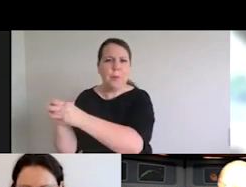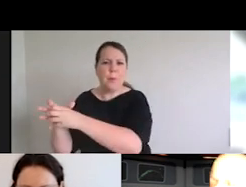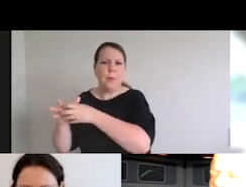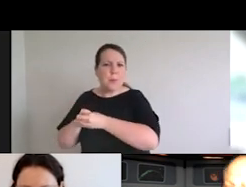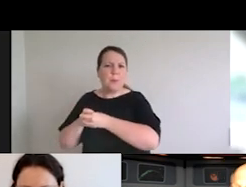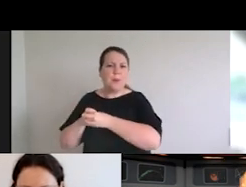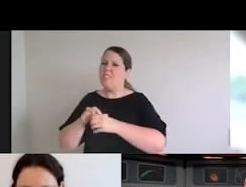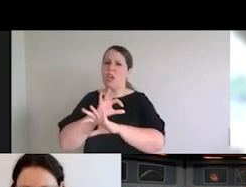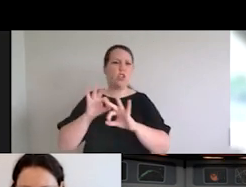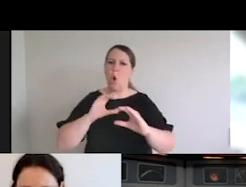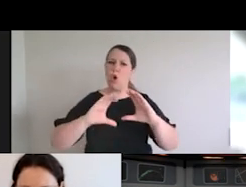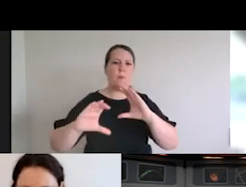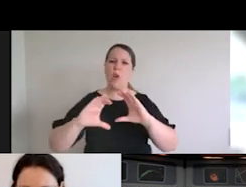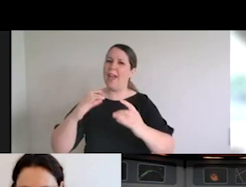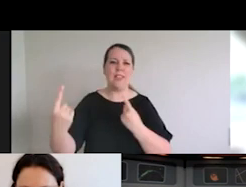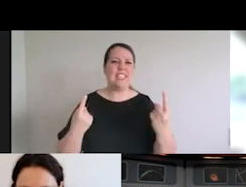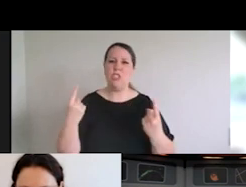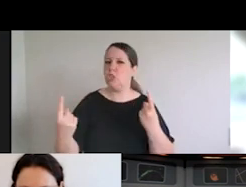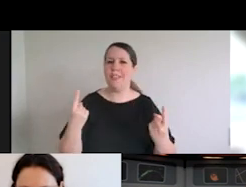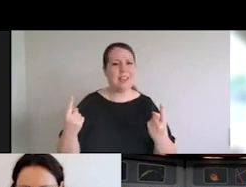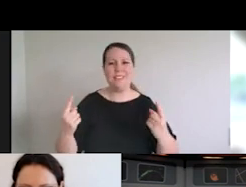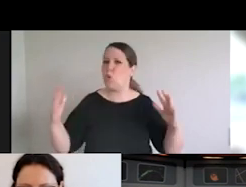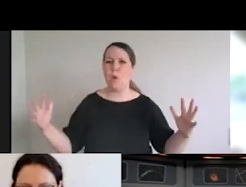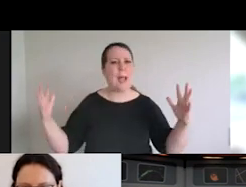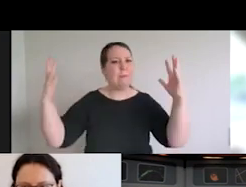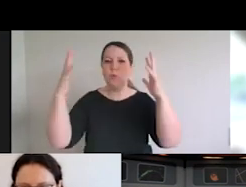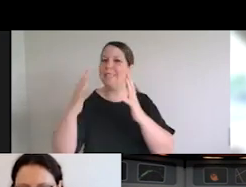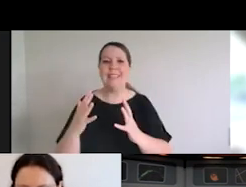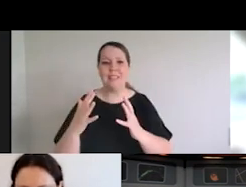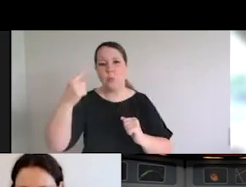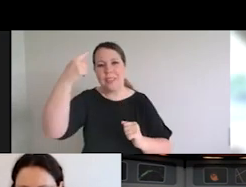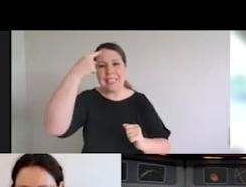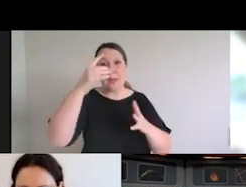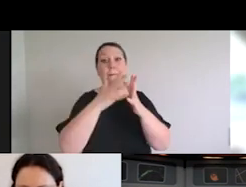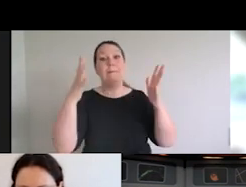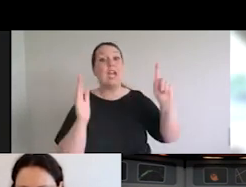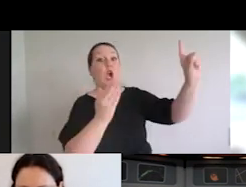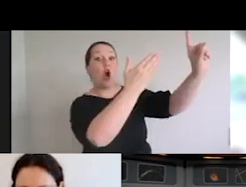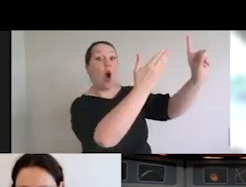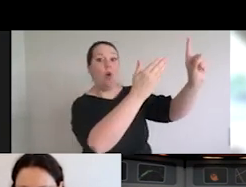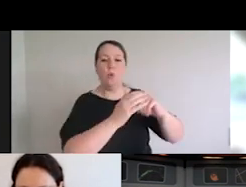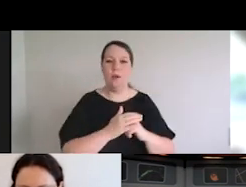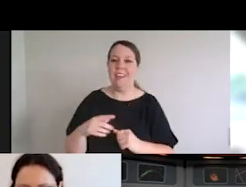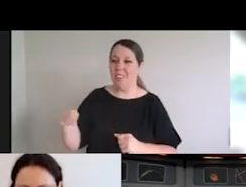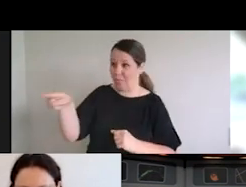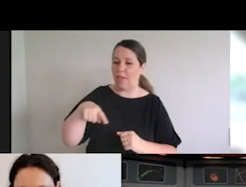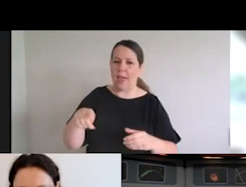come together for that big picture that will benefit everyone.